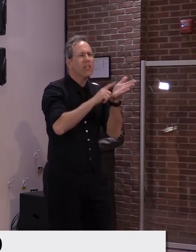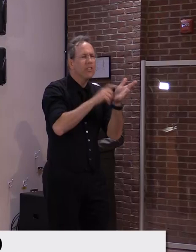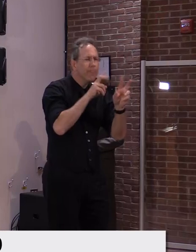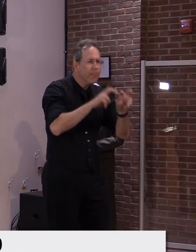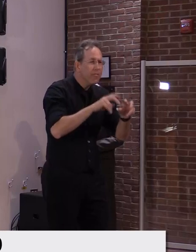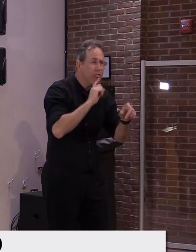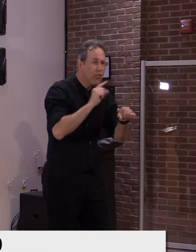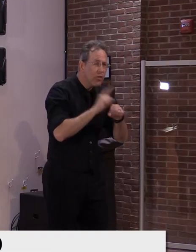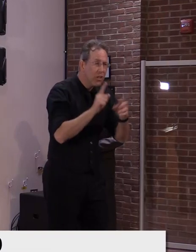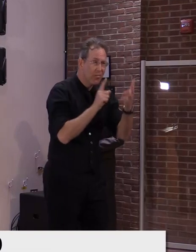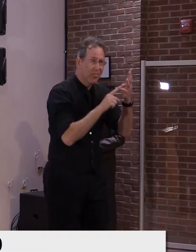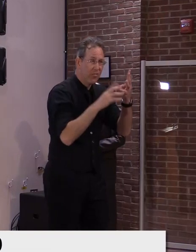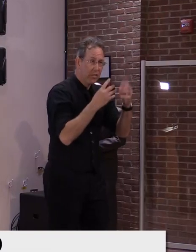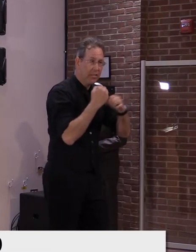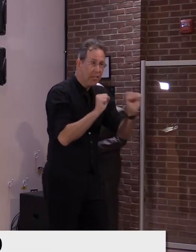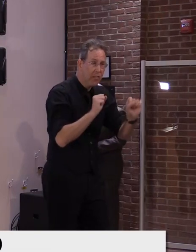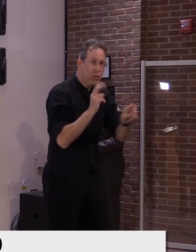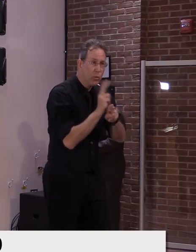Thank you very much.